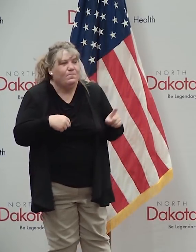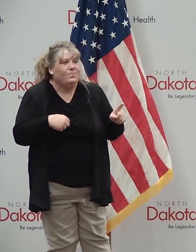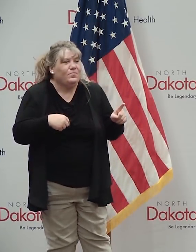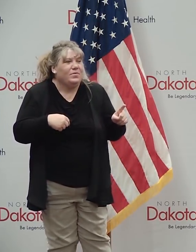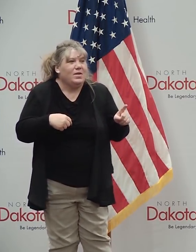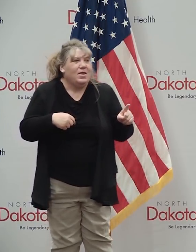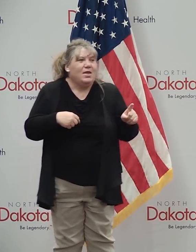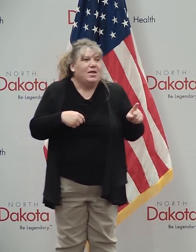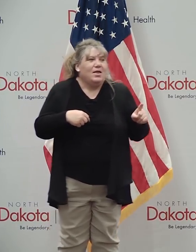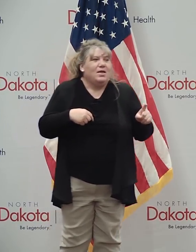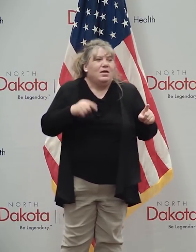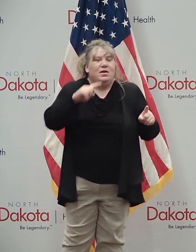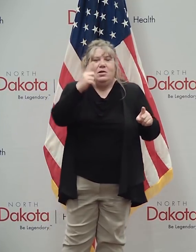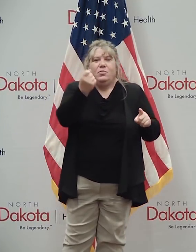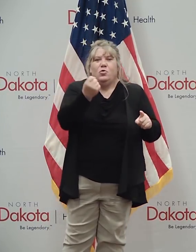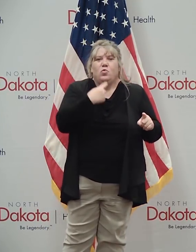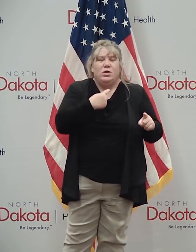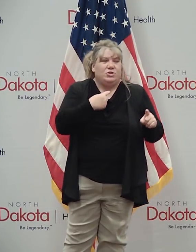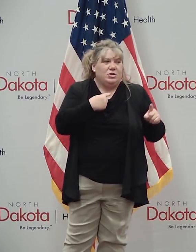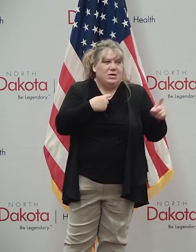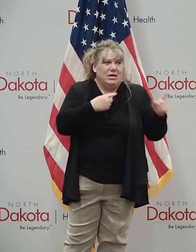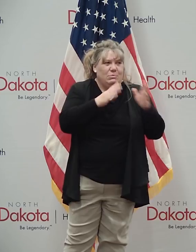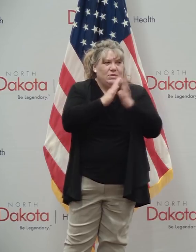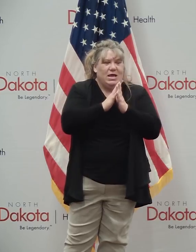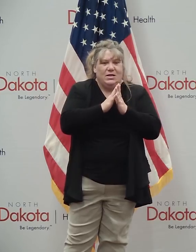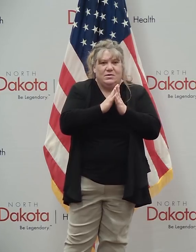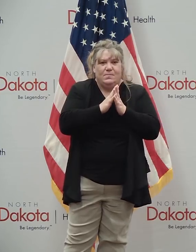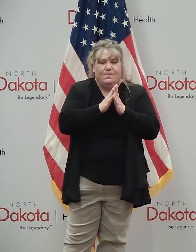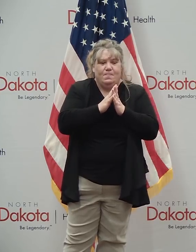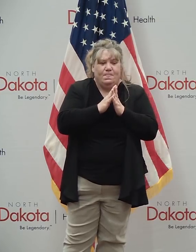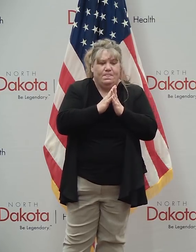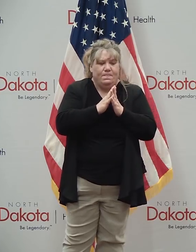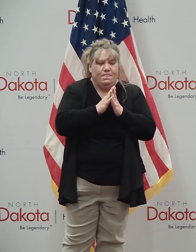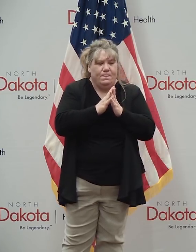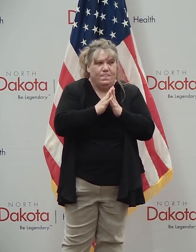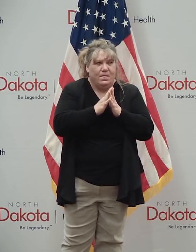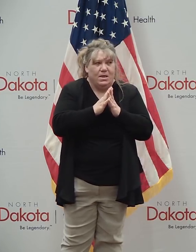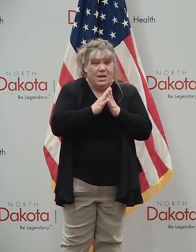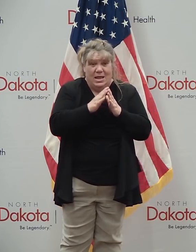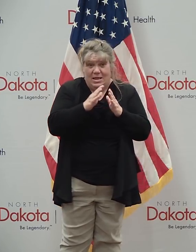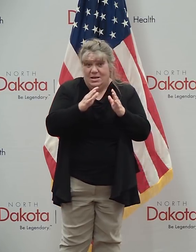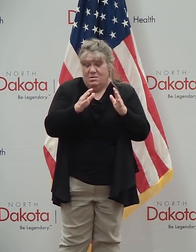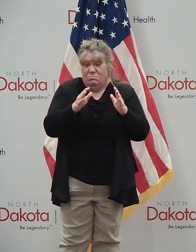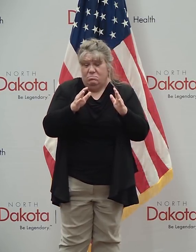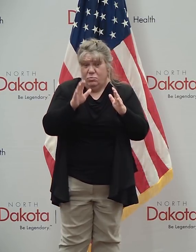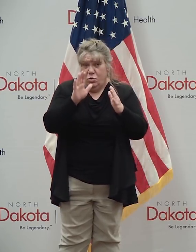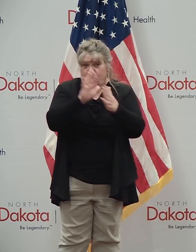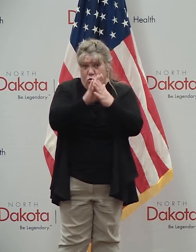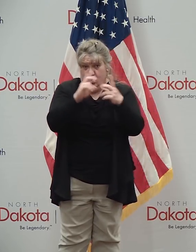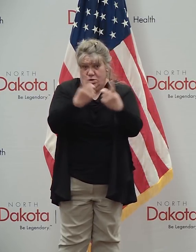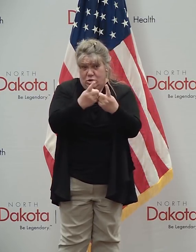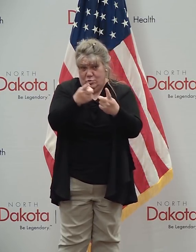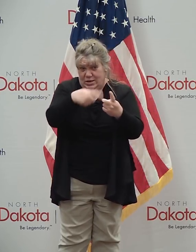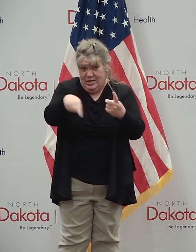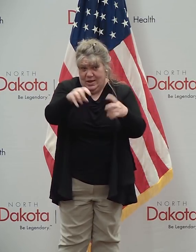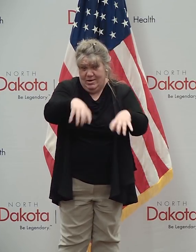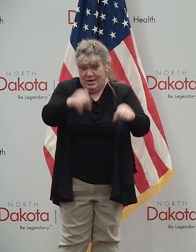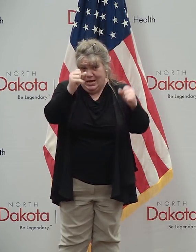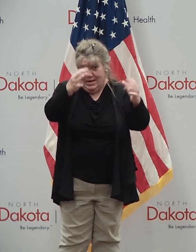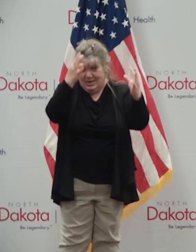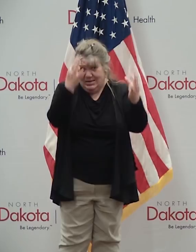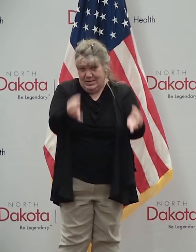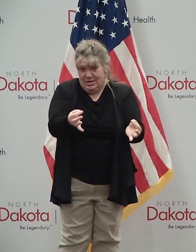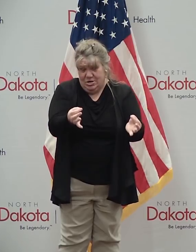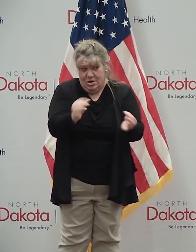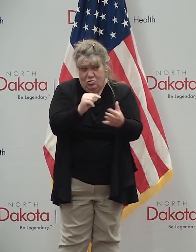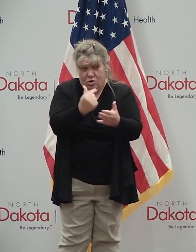was going a little bit differently. So the question that was asked was putting this decision in our local school district members' hands, and a